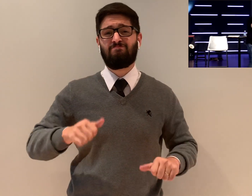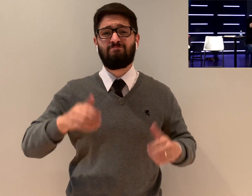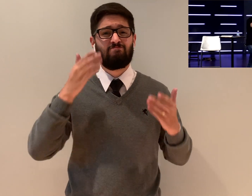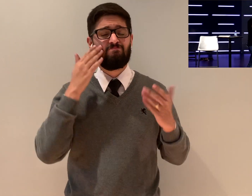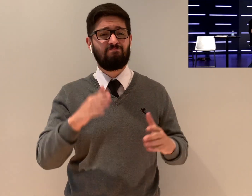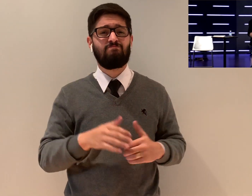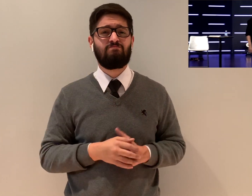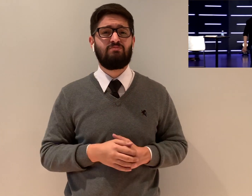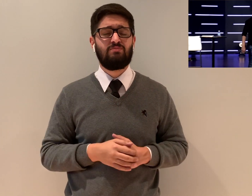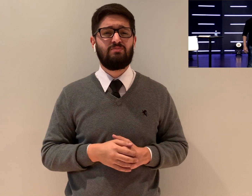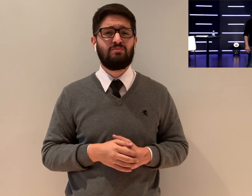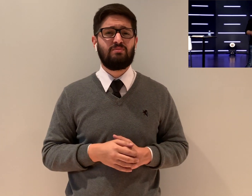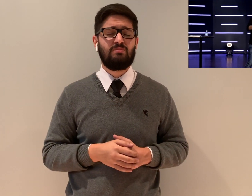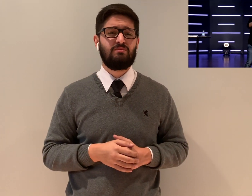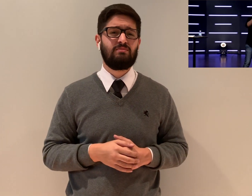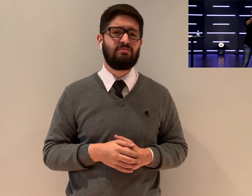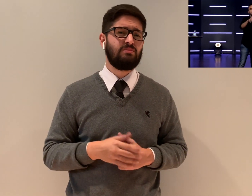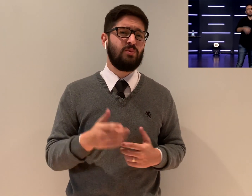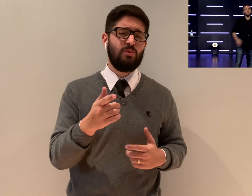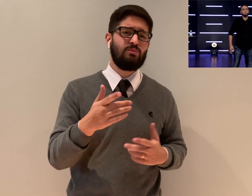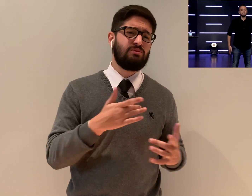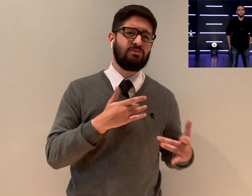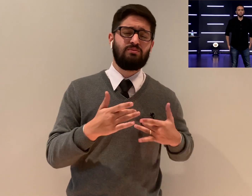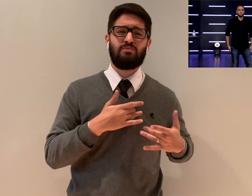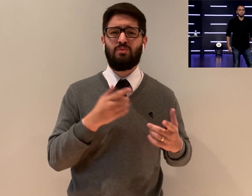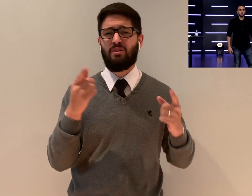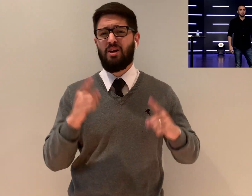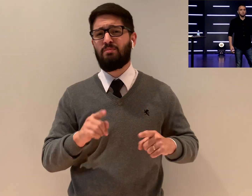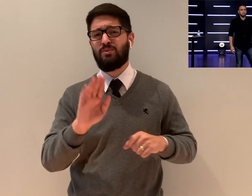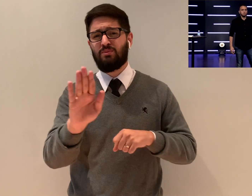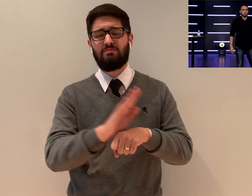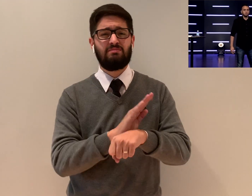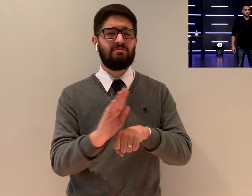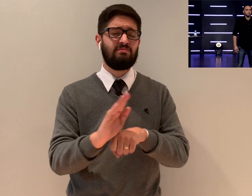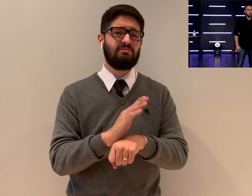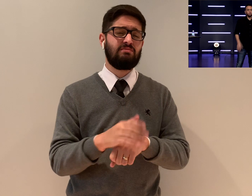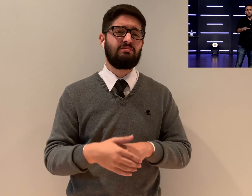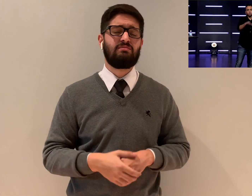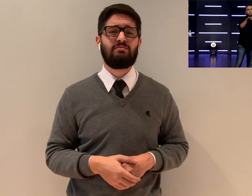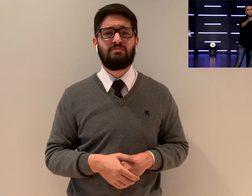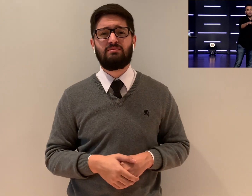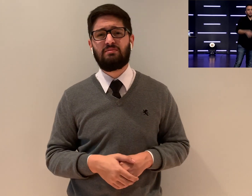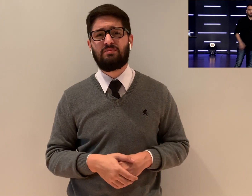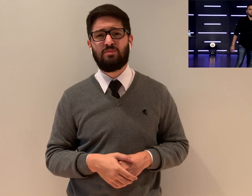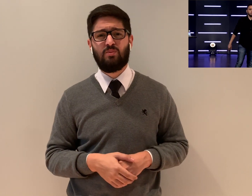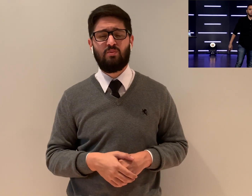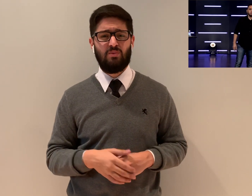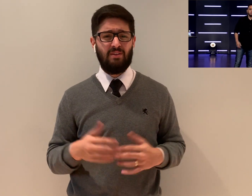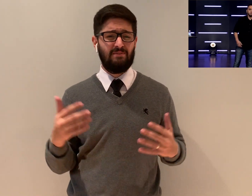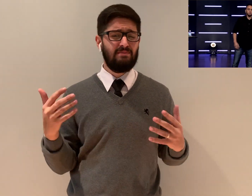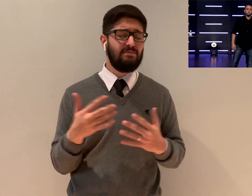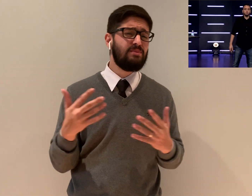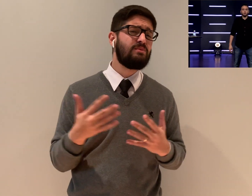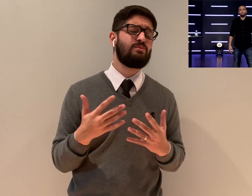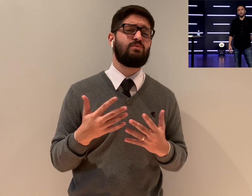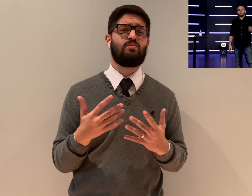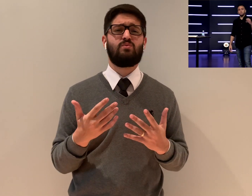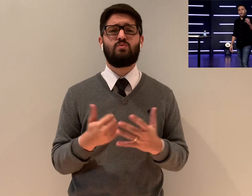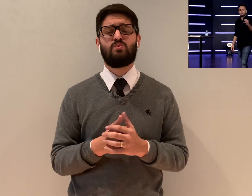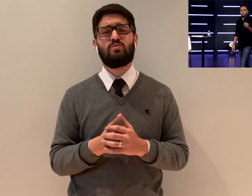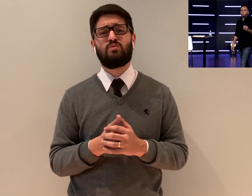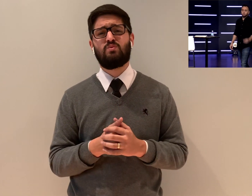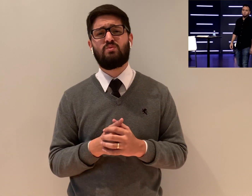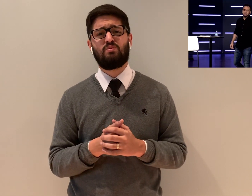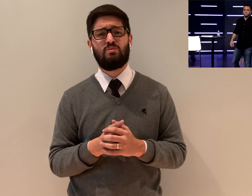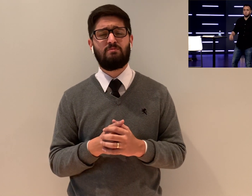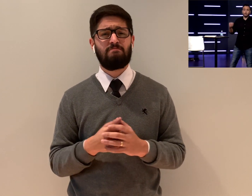you are concerned about what's going to happen with your business. You're filled with fear of what you